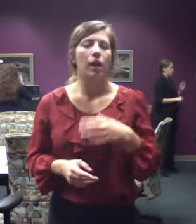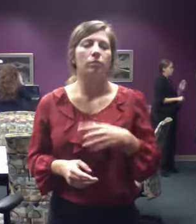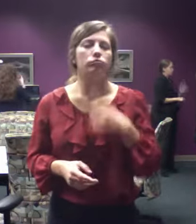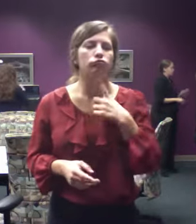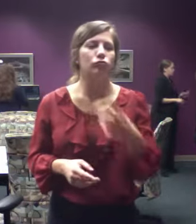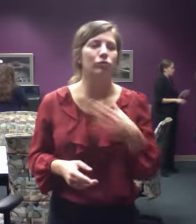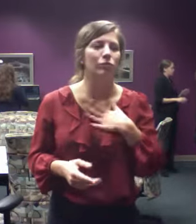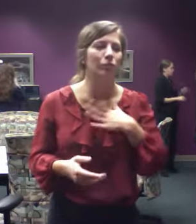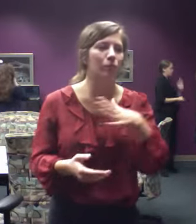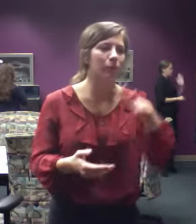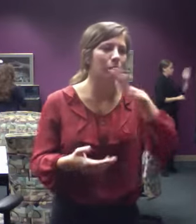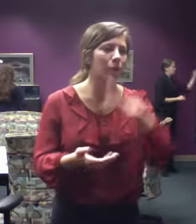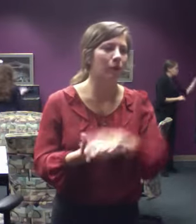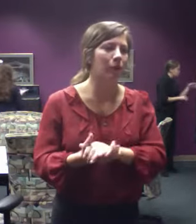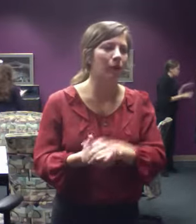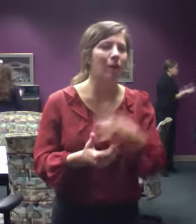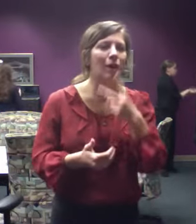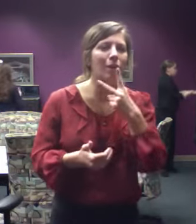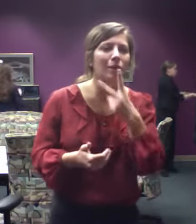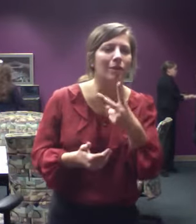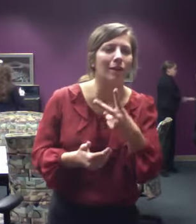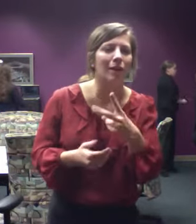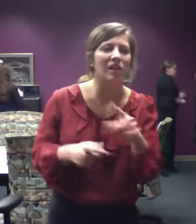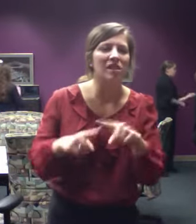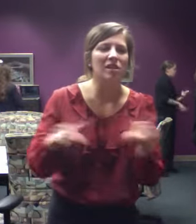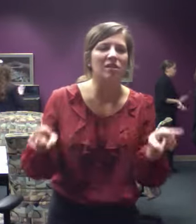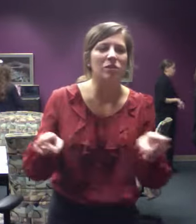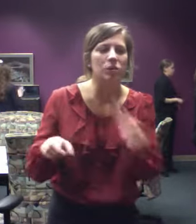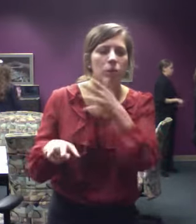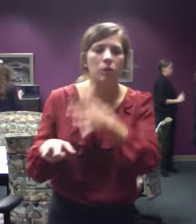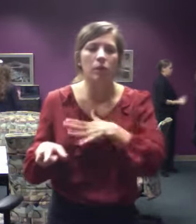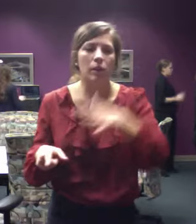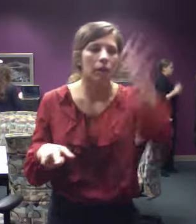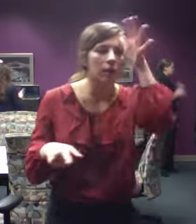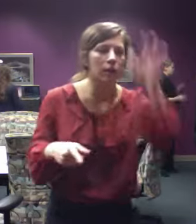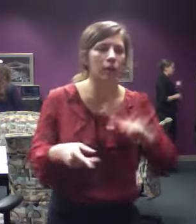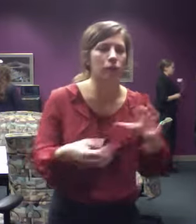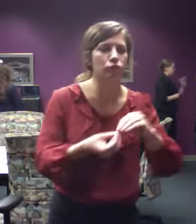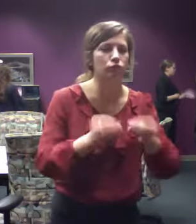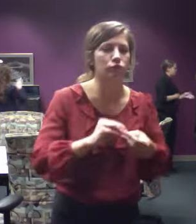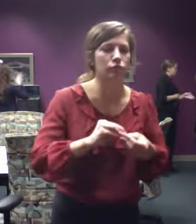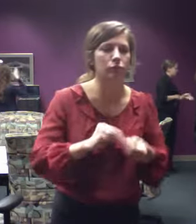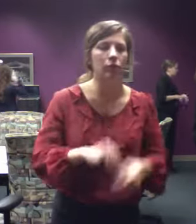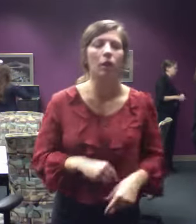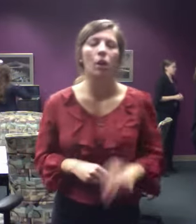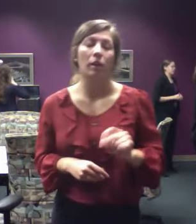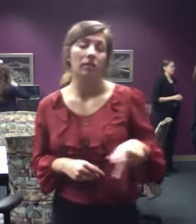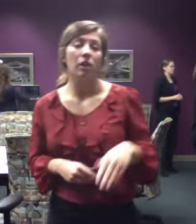come, you know, sometimes, like the halls of Lincoln High, you'd come to a period of,